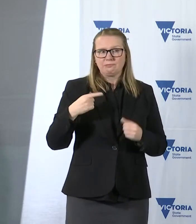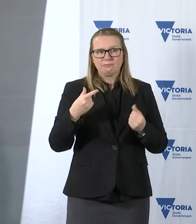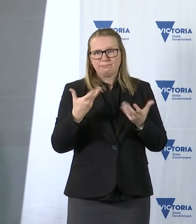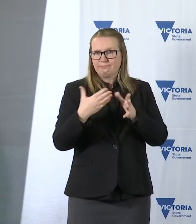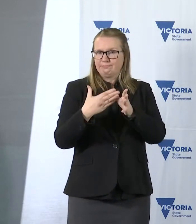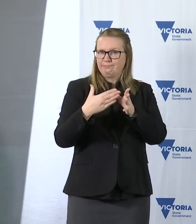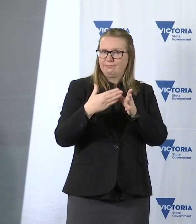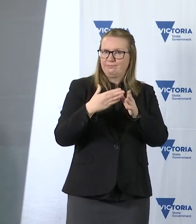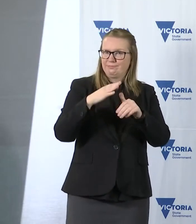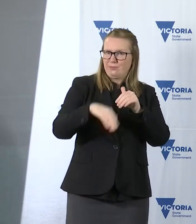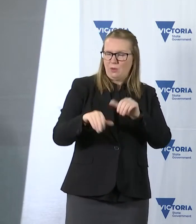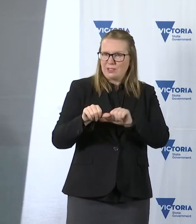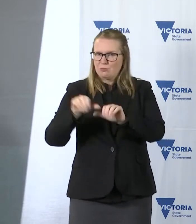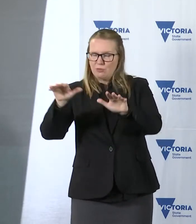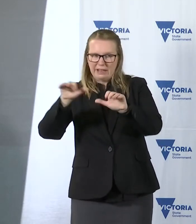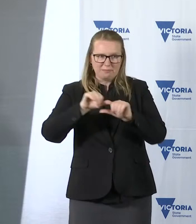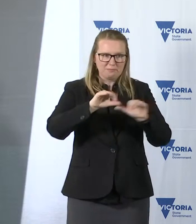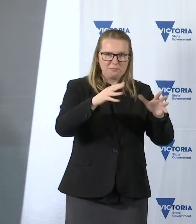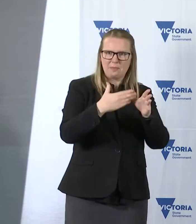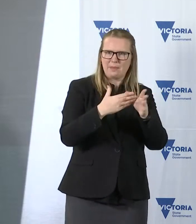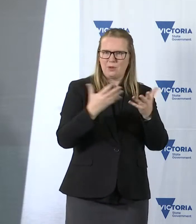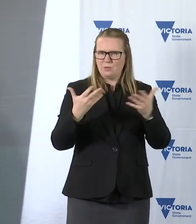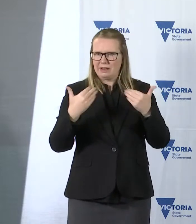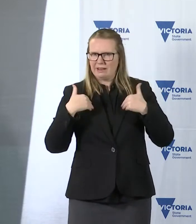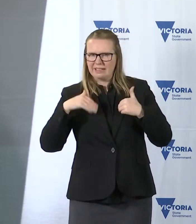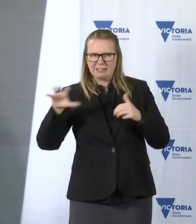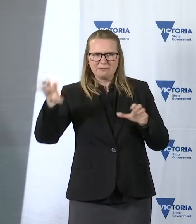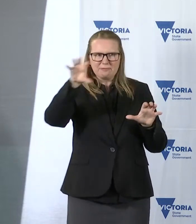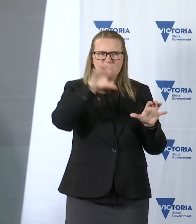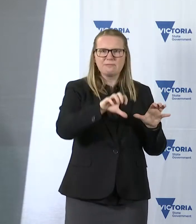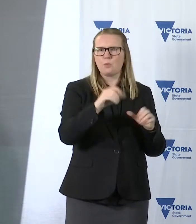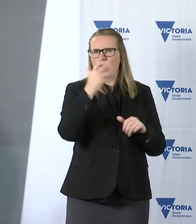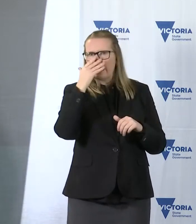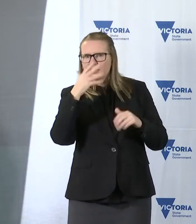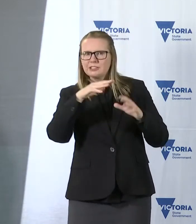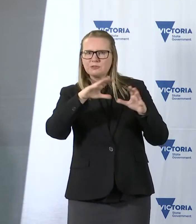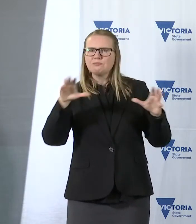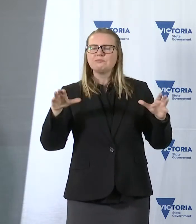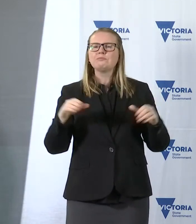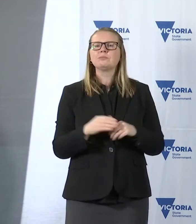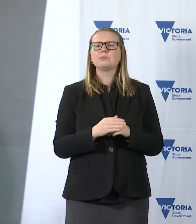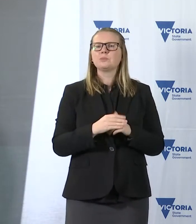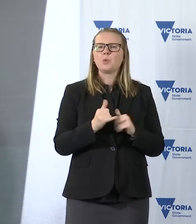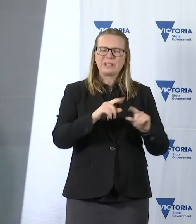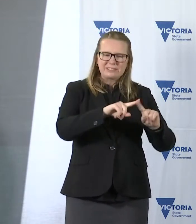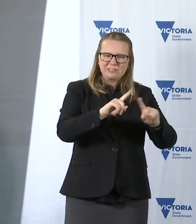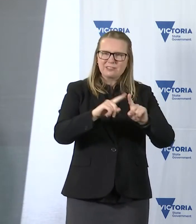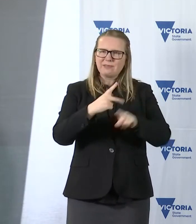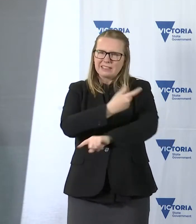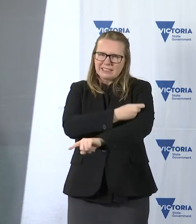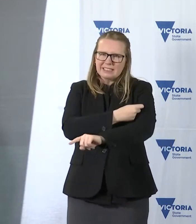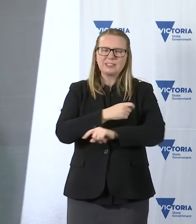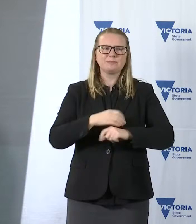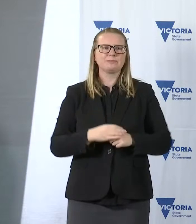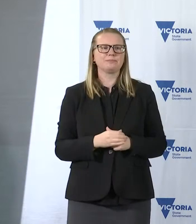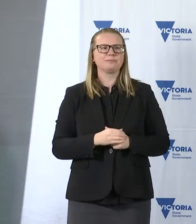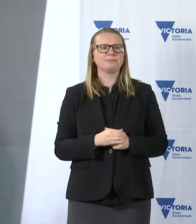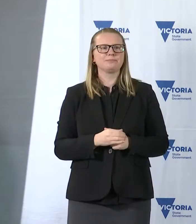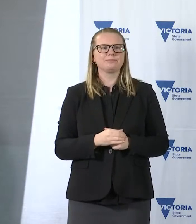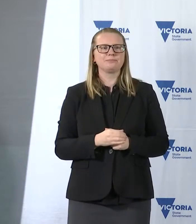infection, but it might also be that the effect of one or more vaccines in protecting people. So it